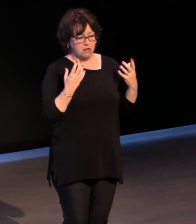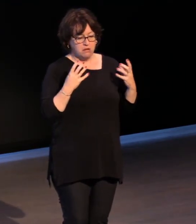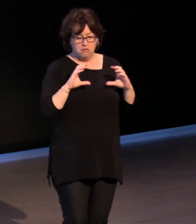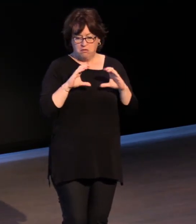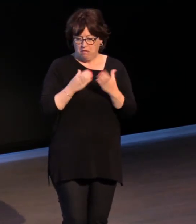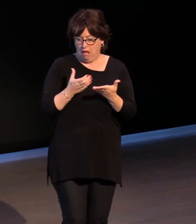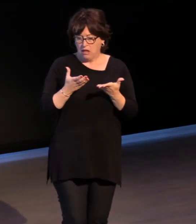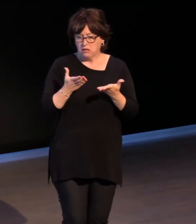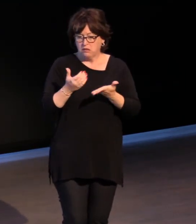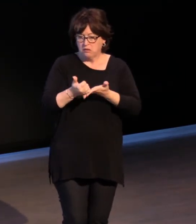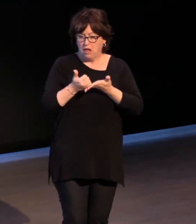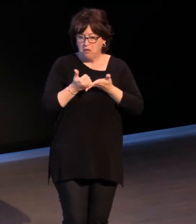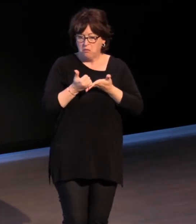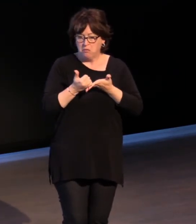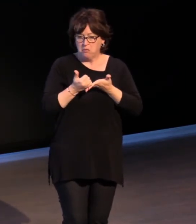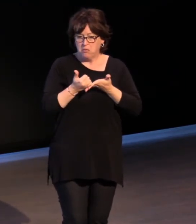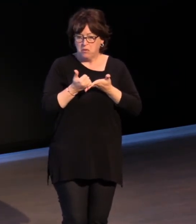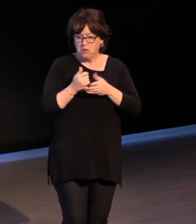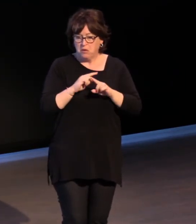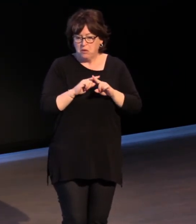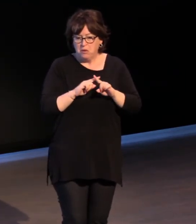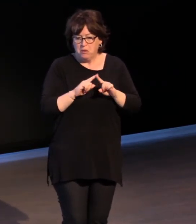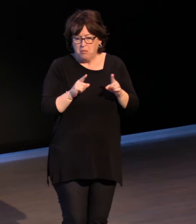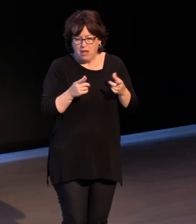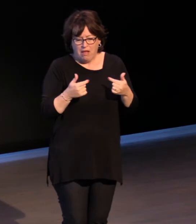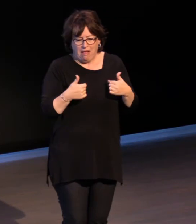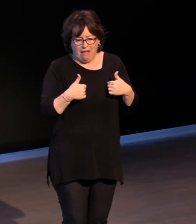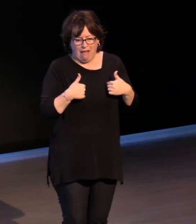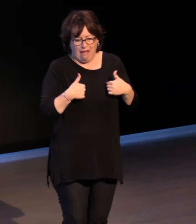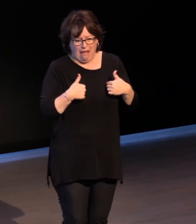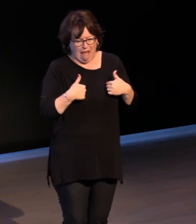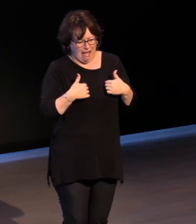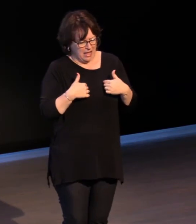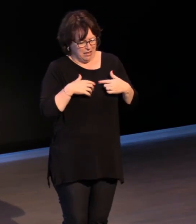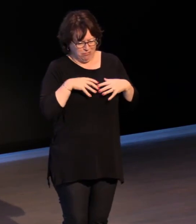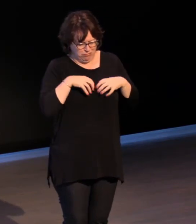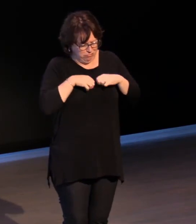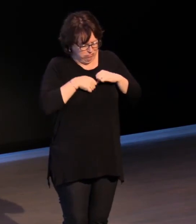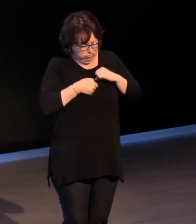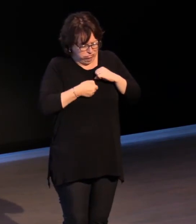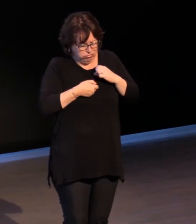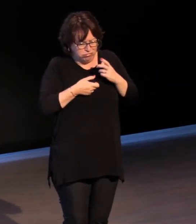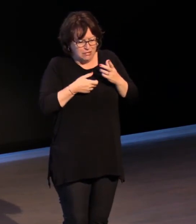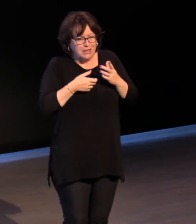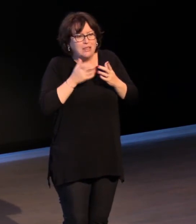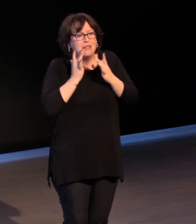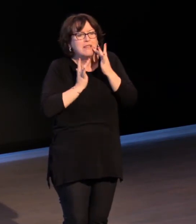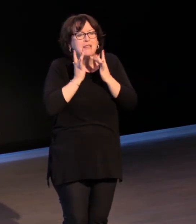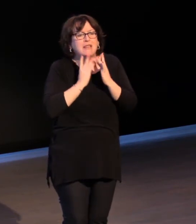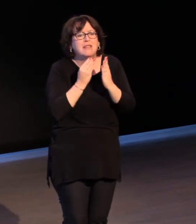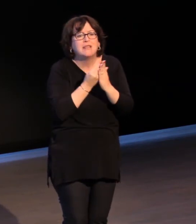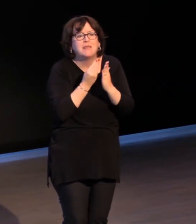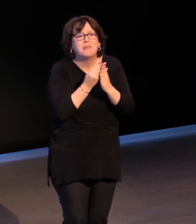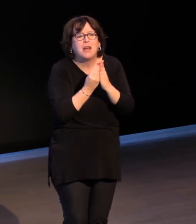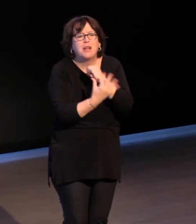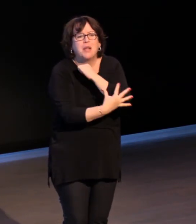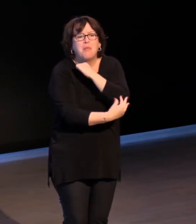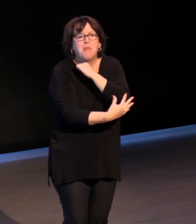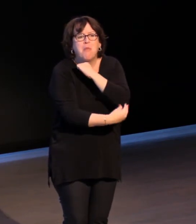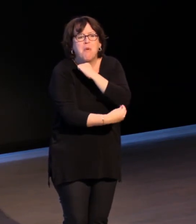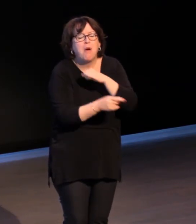But I had so little money that I could no longer afford the $5 cost of transportation to go to